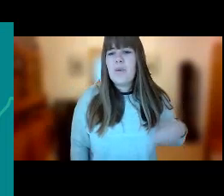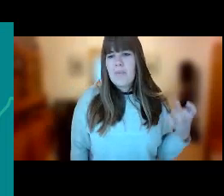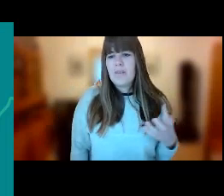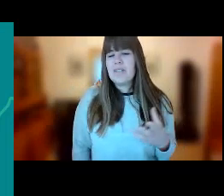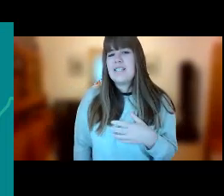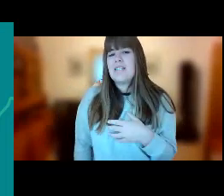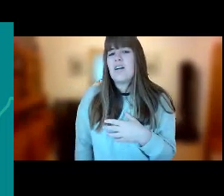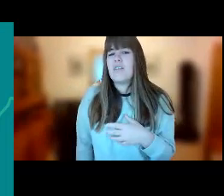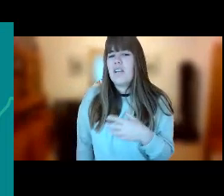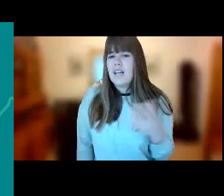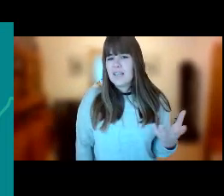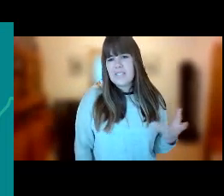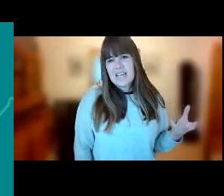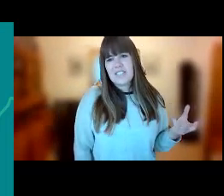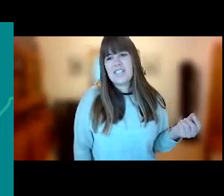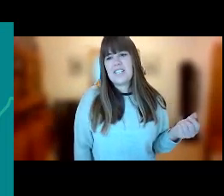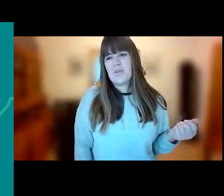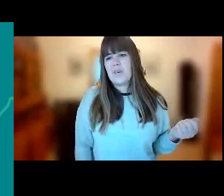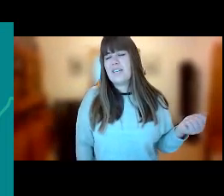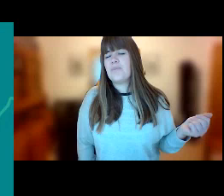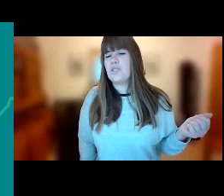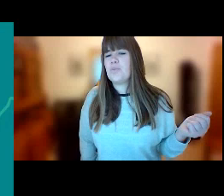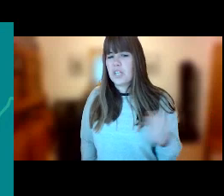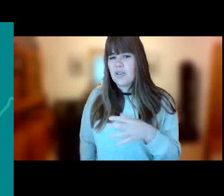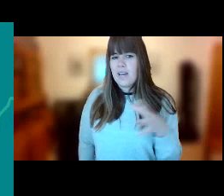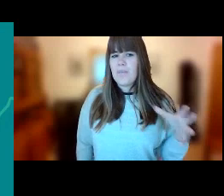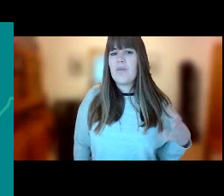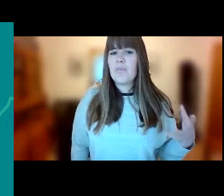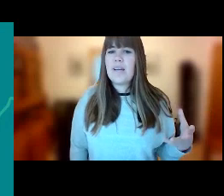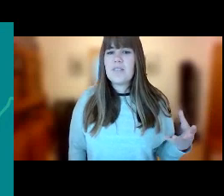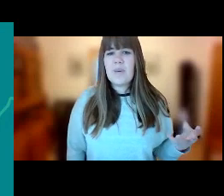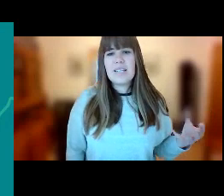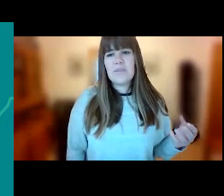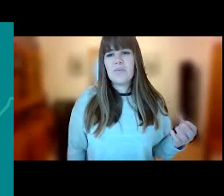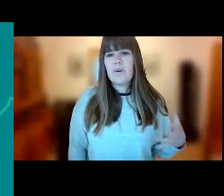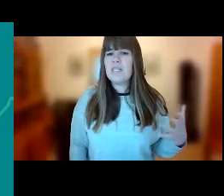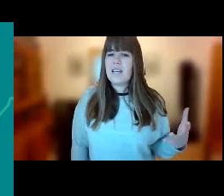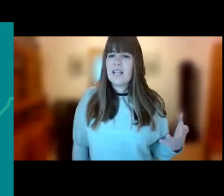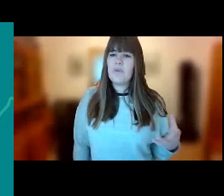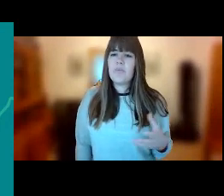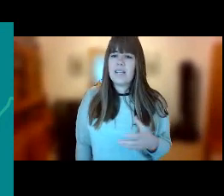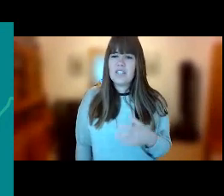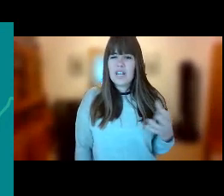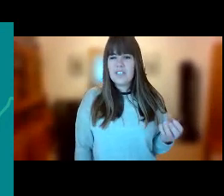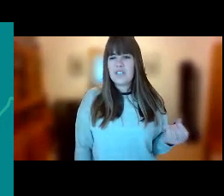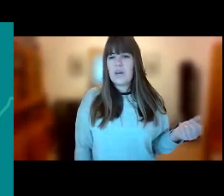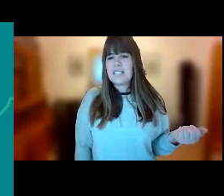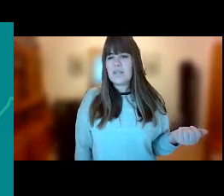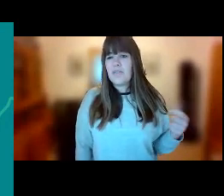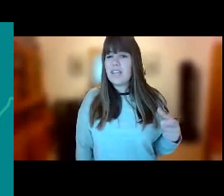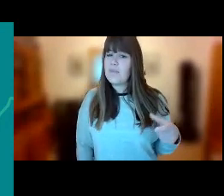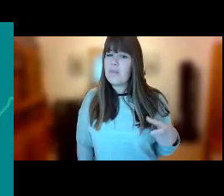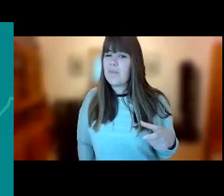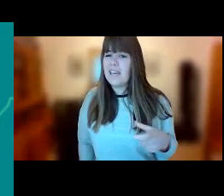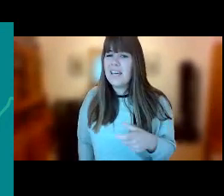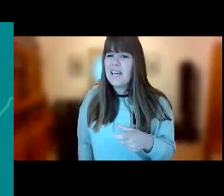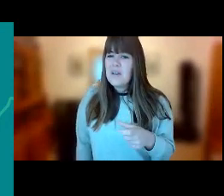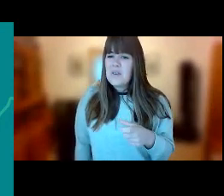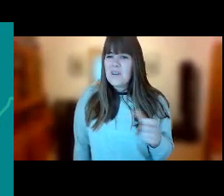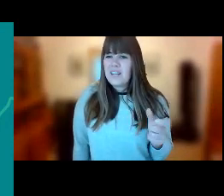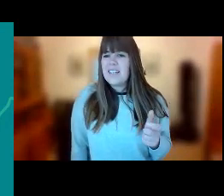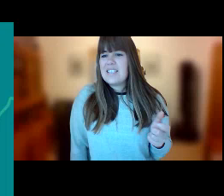bit's just a little bit about, this is our kind of learning invitation. So we just want to create a bit of a brave space. And when we say that, what we mean is challenging the ways that we think,